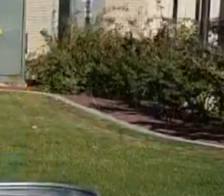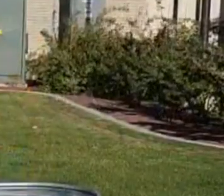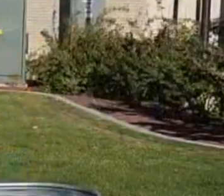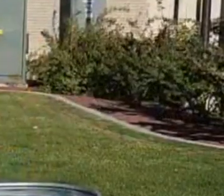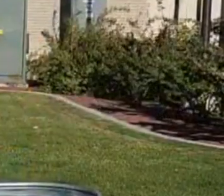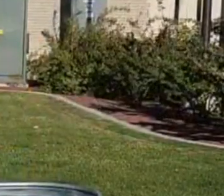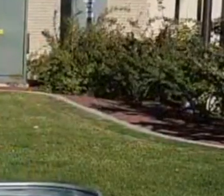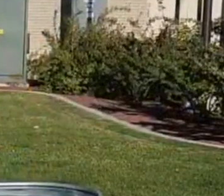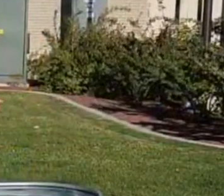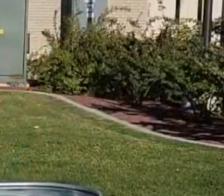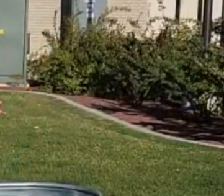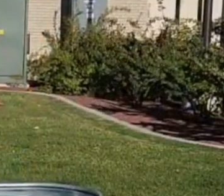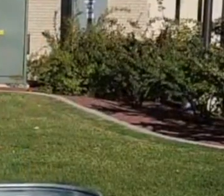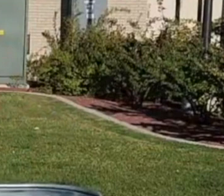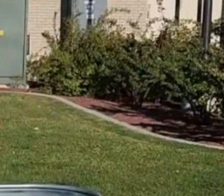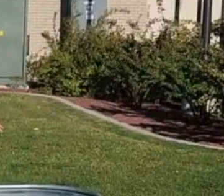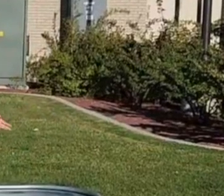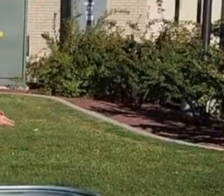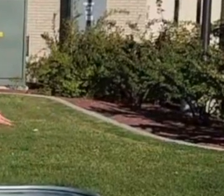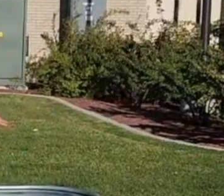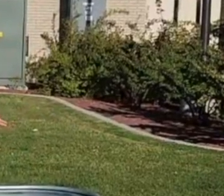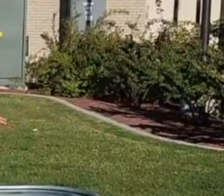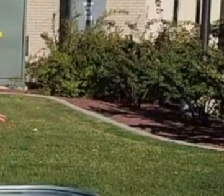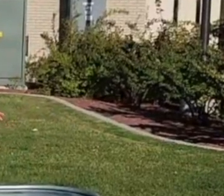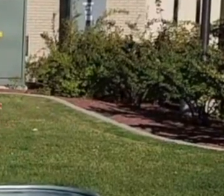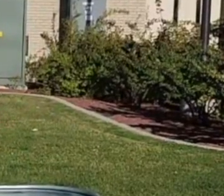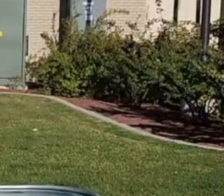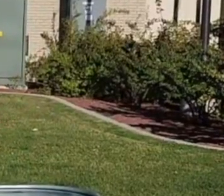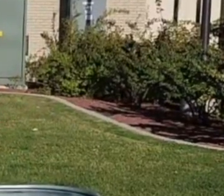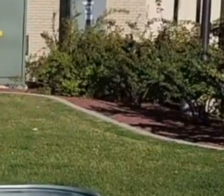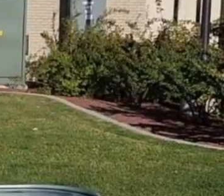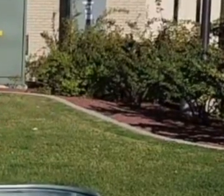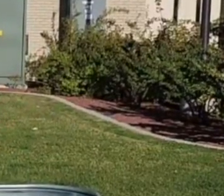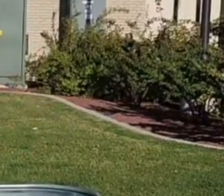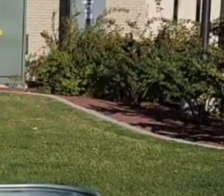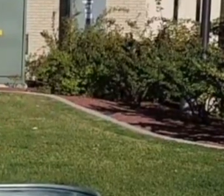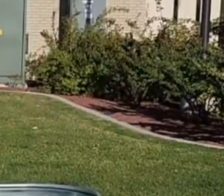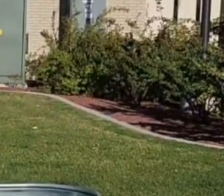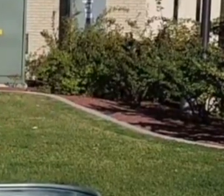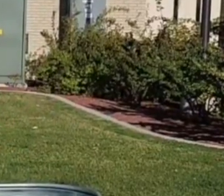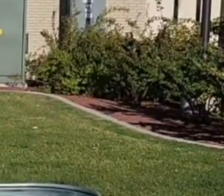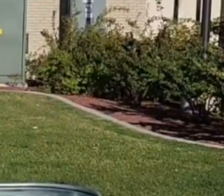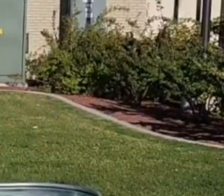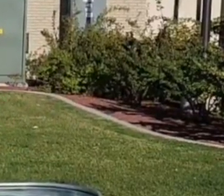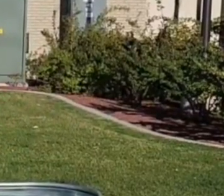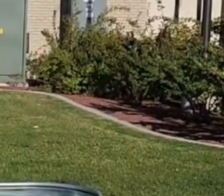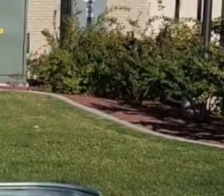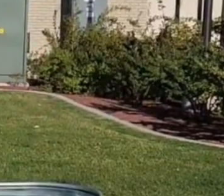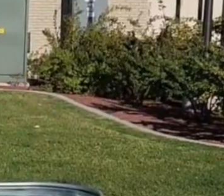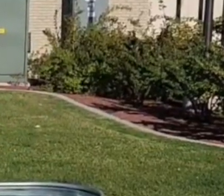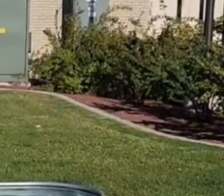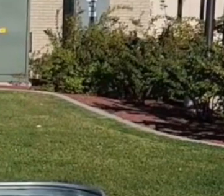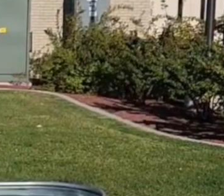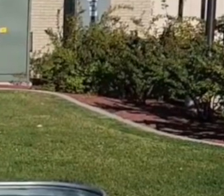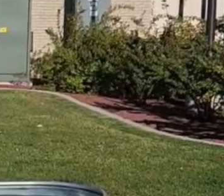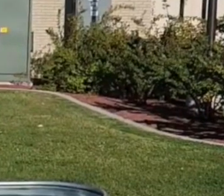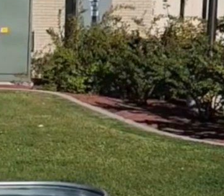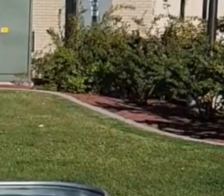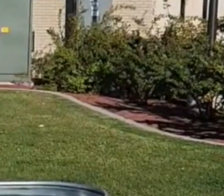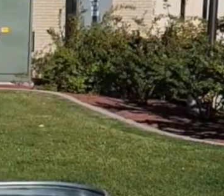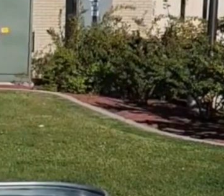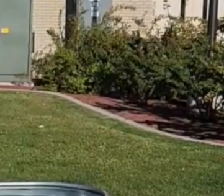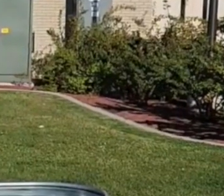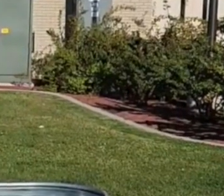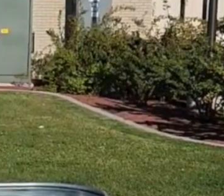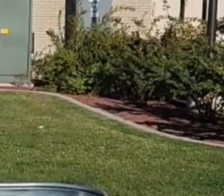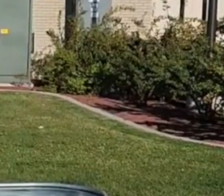heaven! Living Water, do you feel like you're never a part of anything? And when you are, you may be being picked last? Well, Jesus isn't